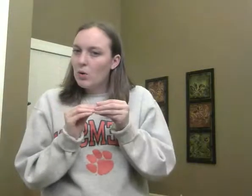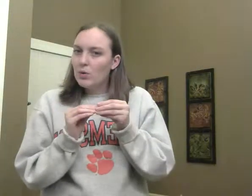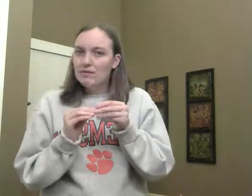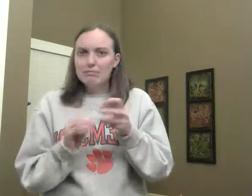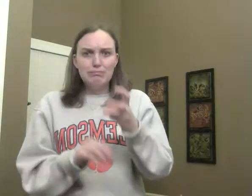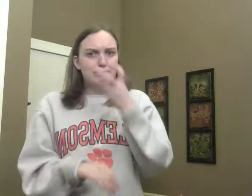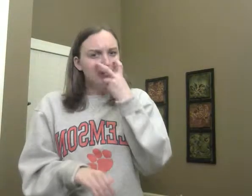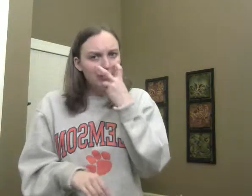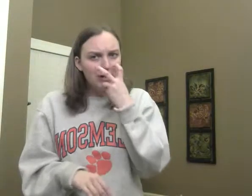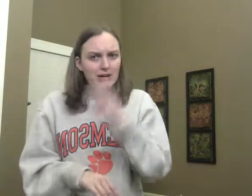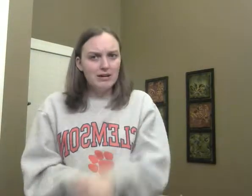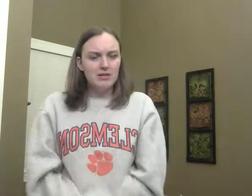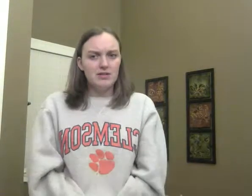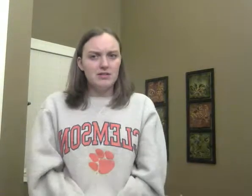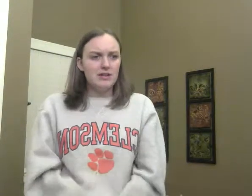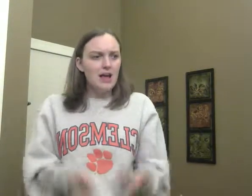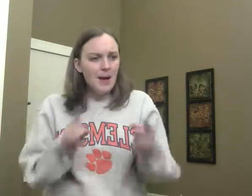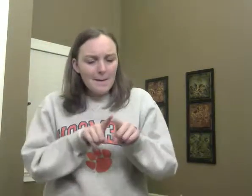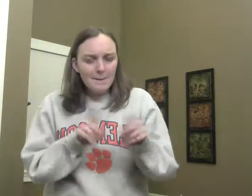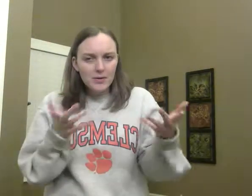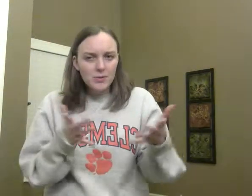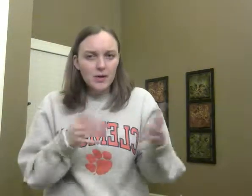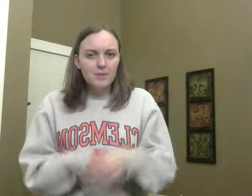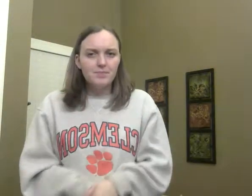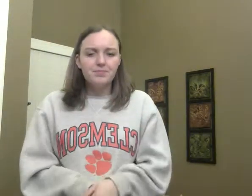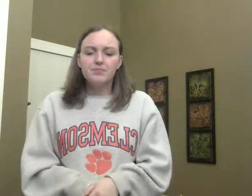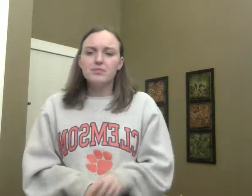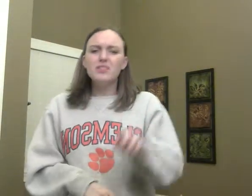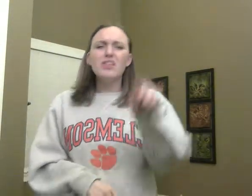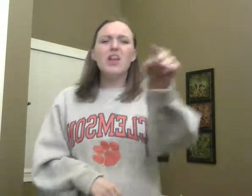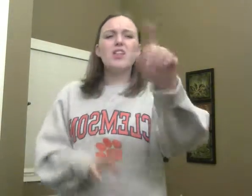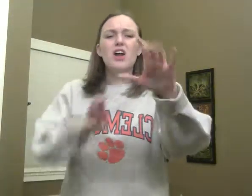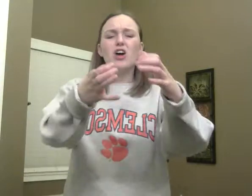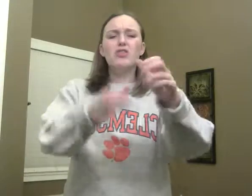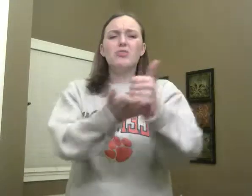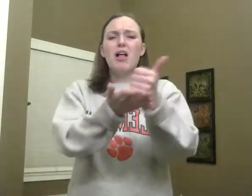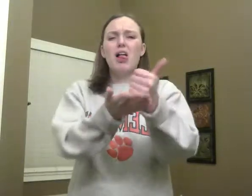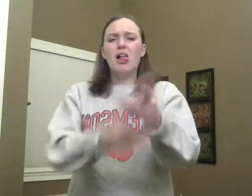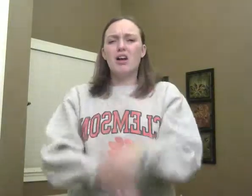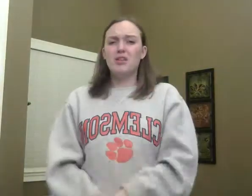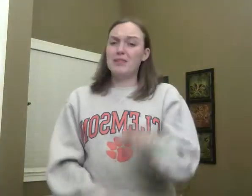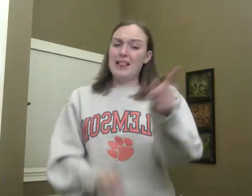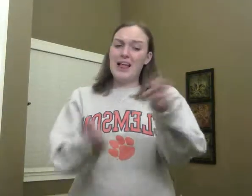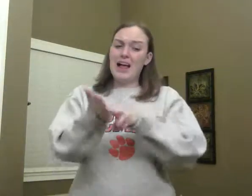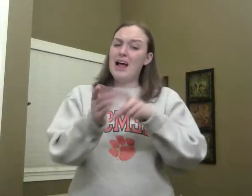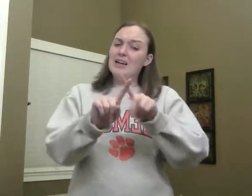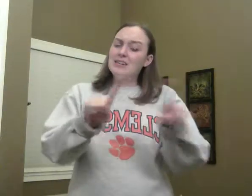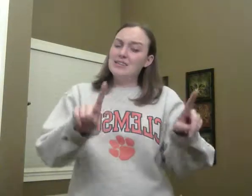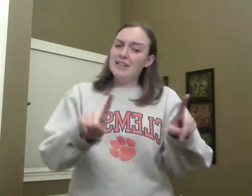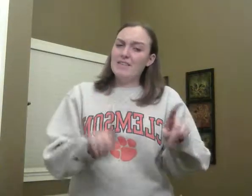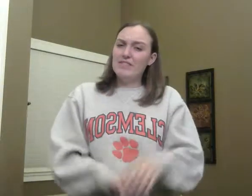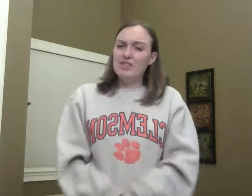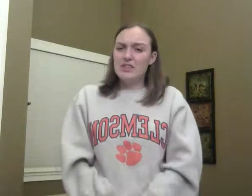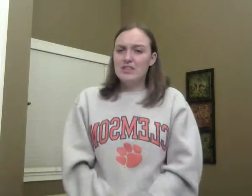lives. Okay, let's let Ella's group help us out on that. They highlighted a different fact, and see if this will change your